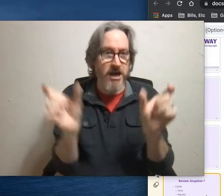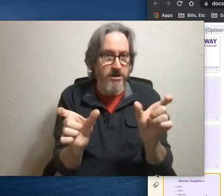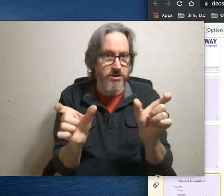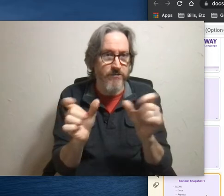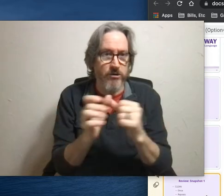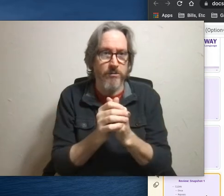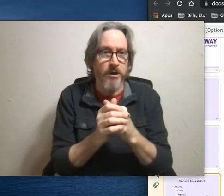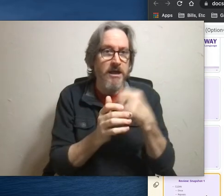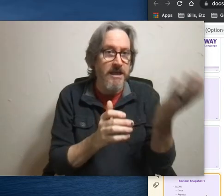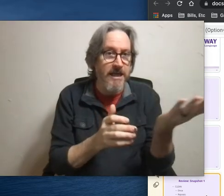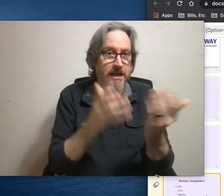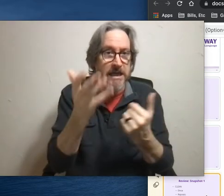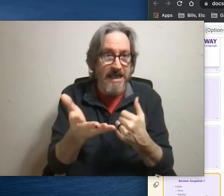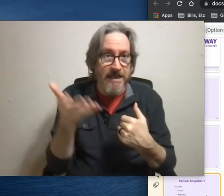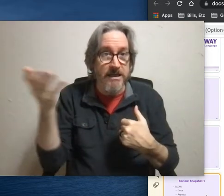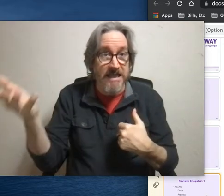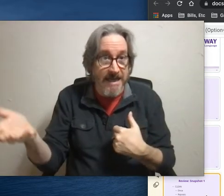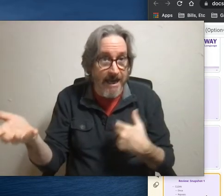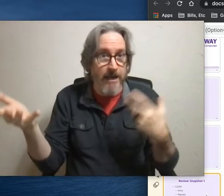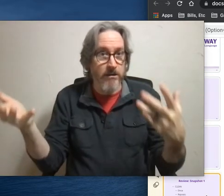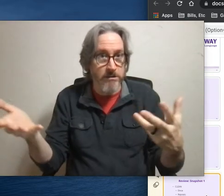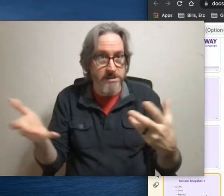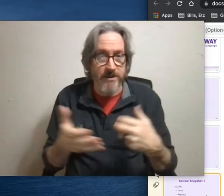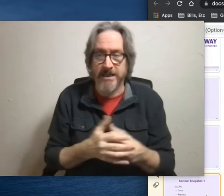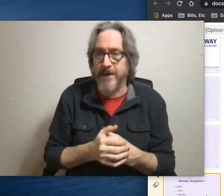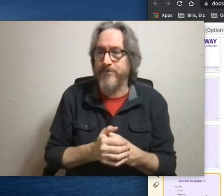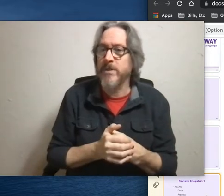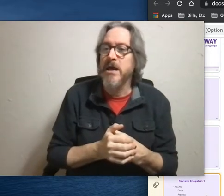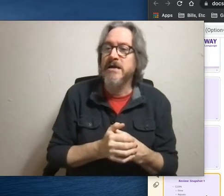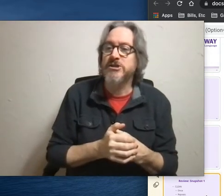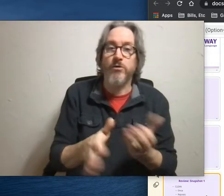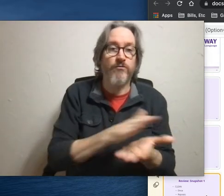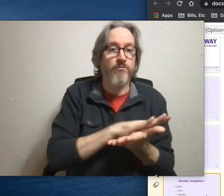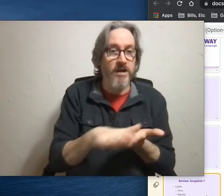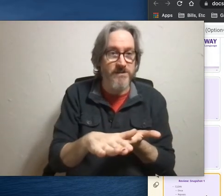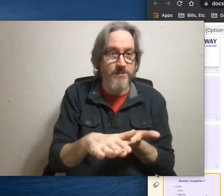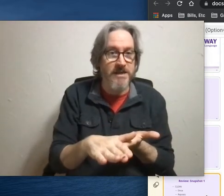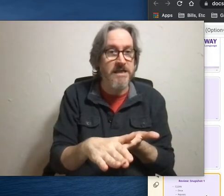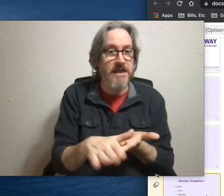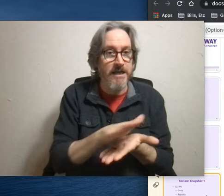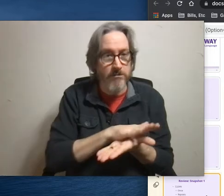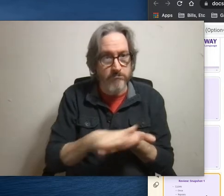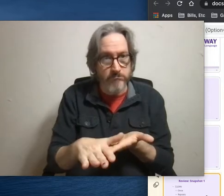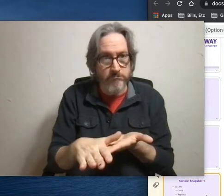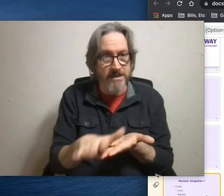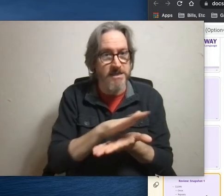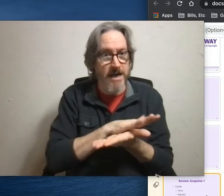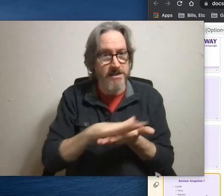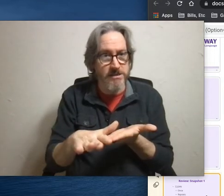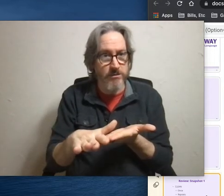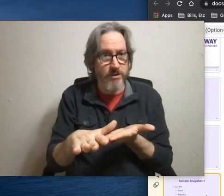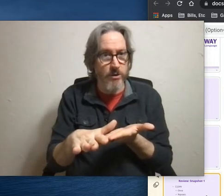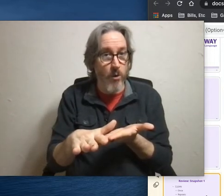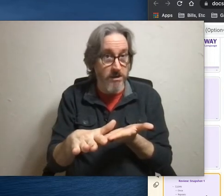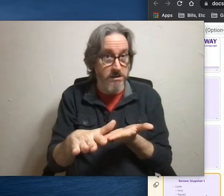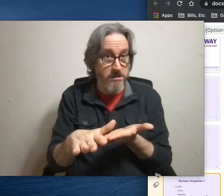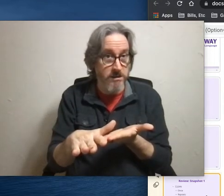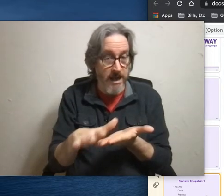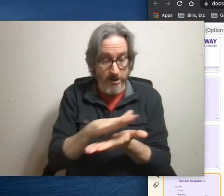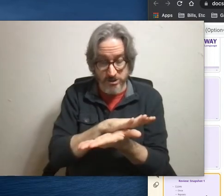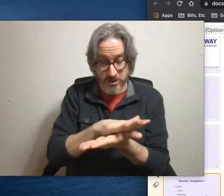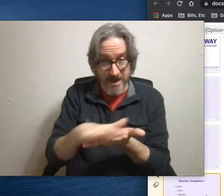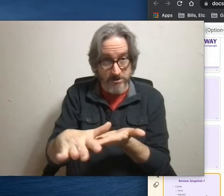or we change the verb, clean, cleaned, cleaning, something like that. So if something is clean, it's nice, we do it